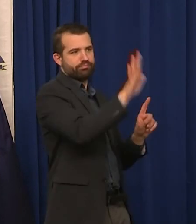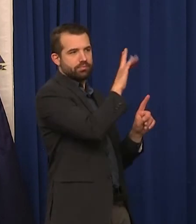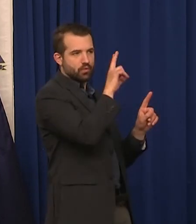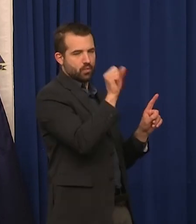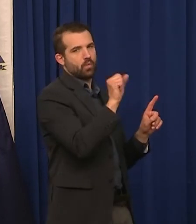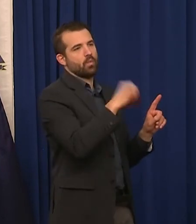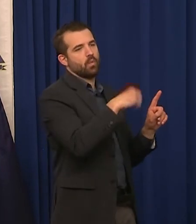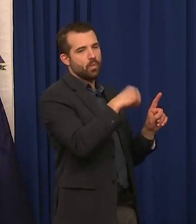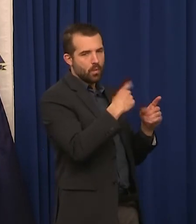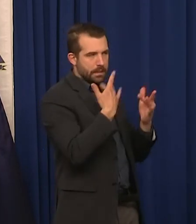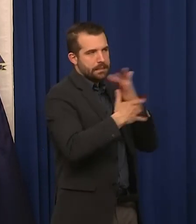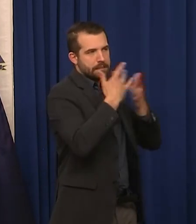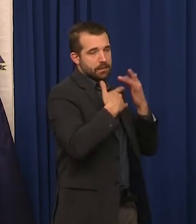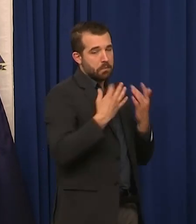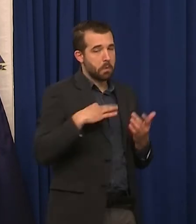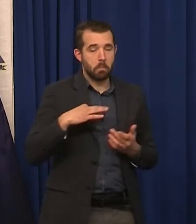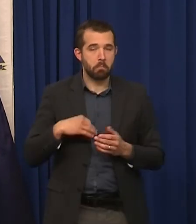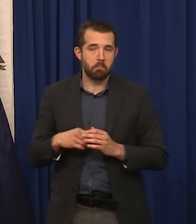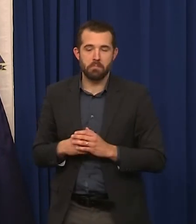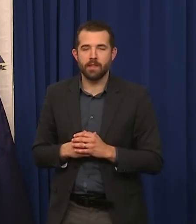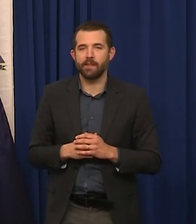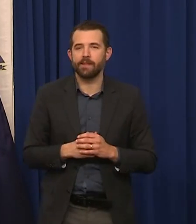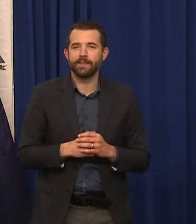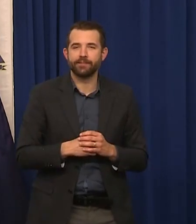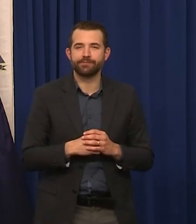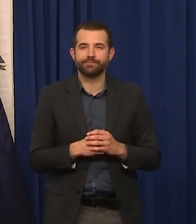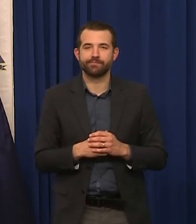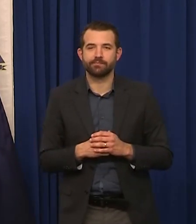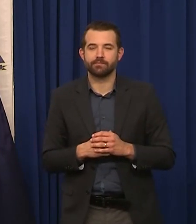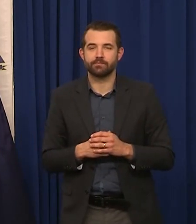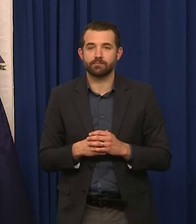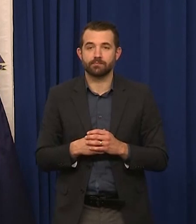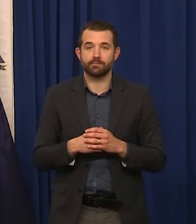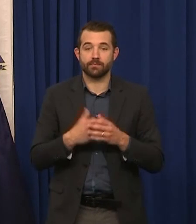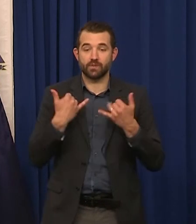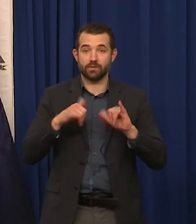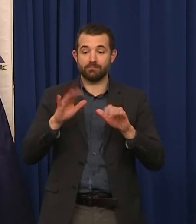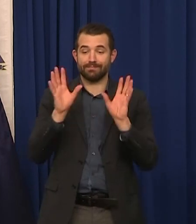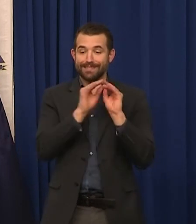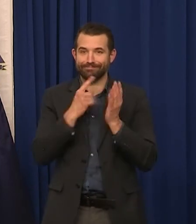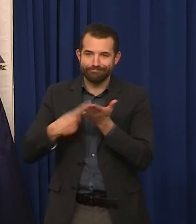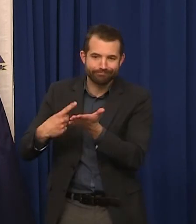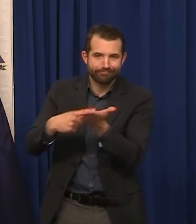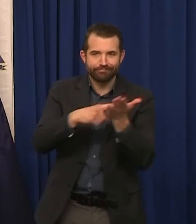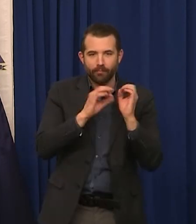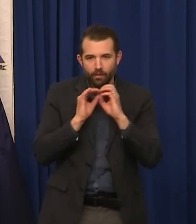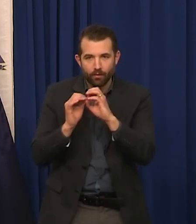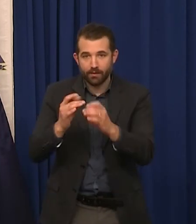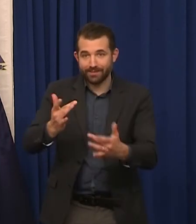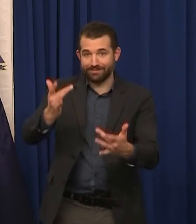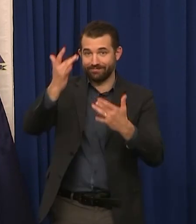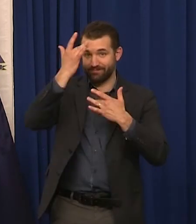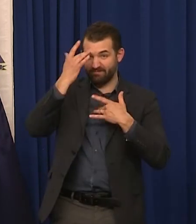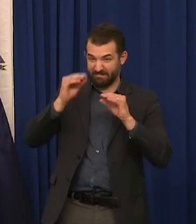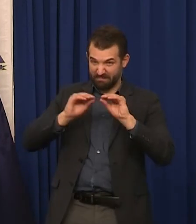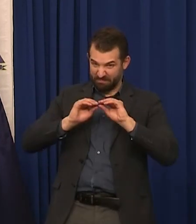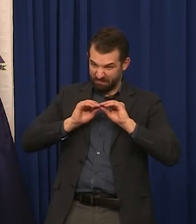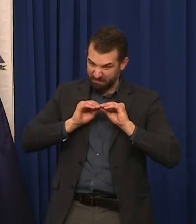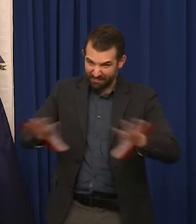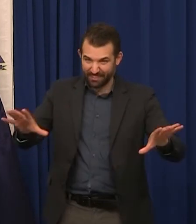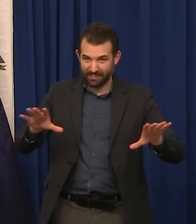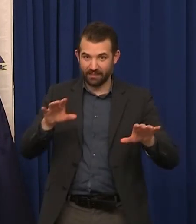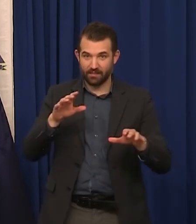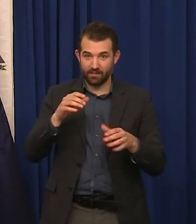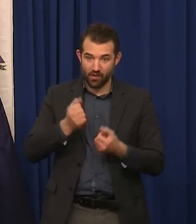And as we've talked about at these meetings, what epidemics do is not so much create cracks in the system, but